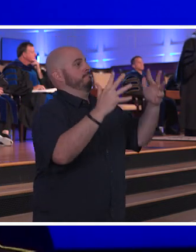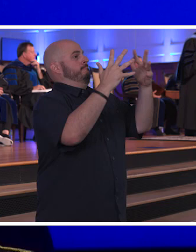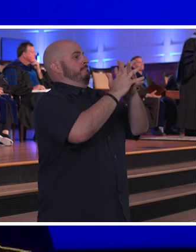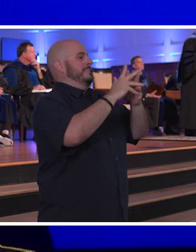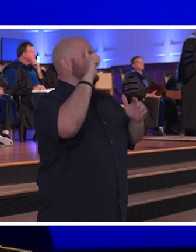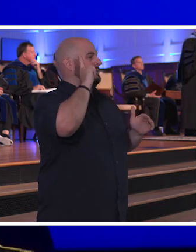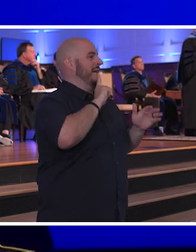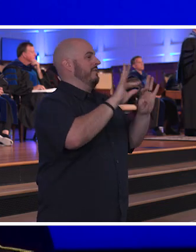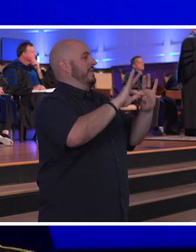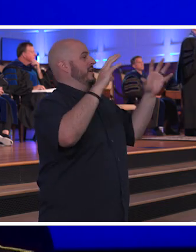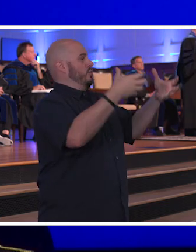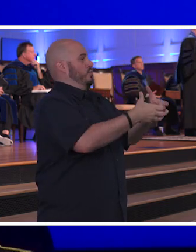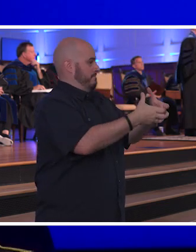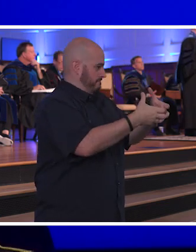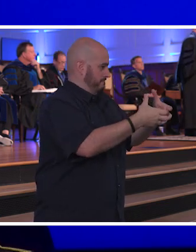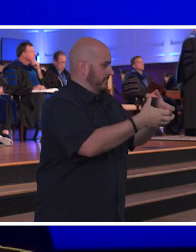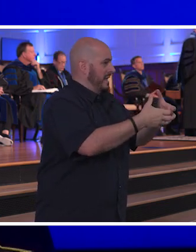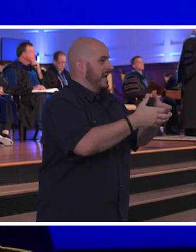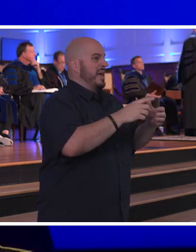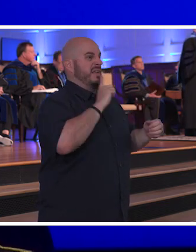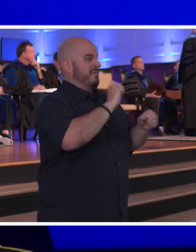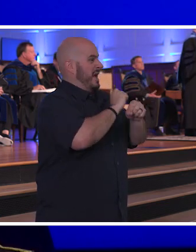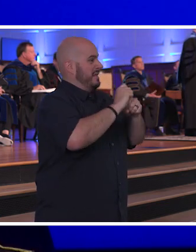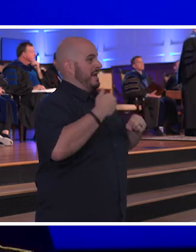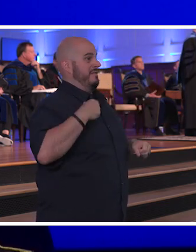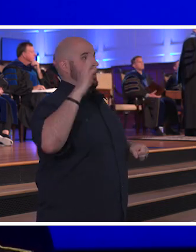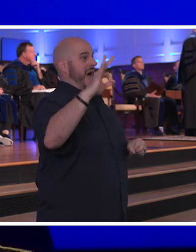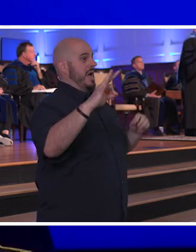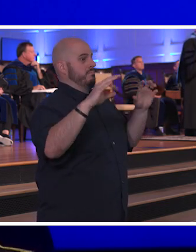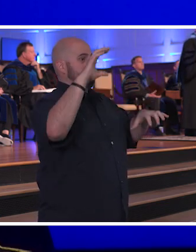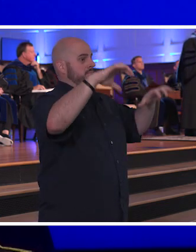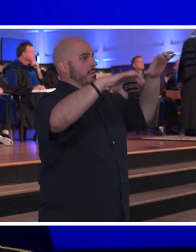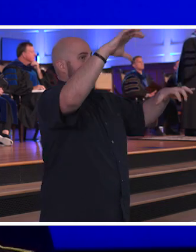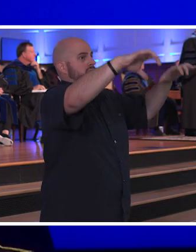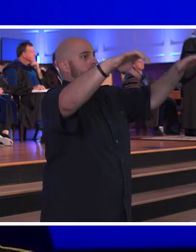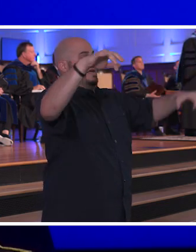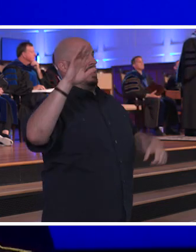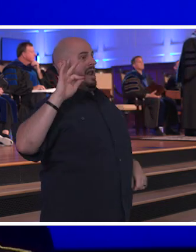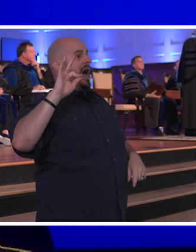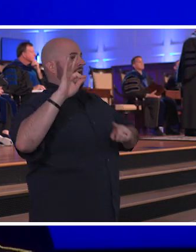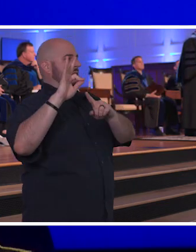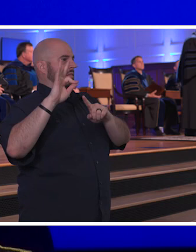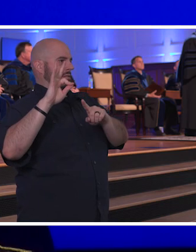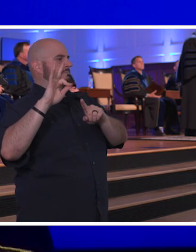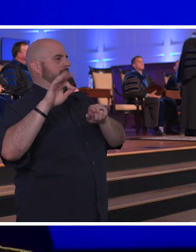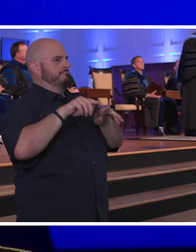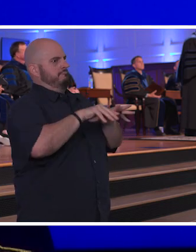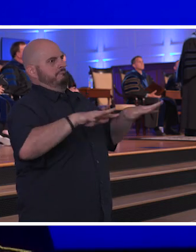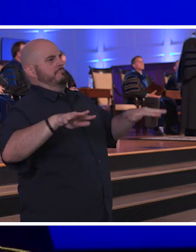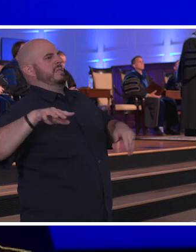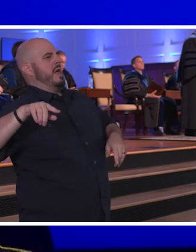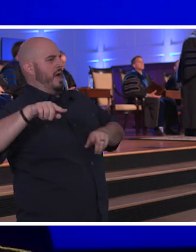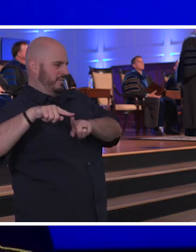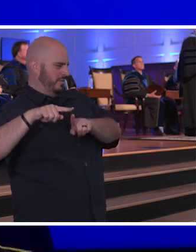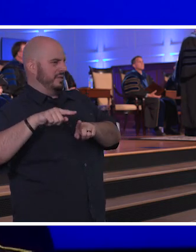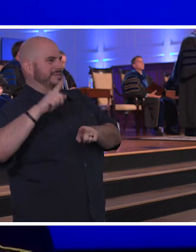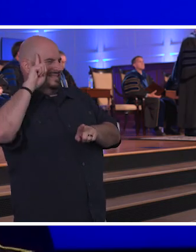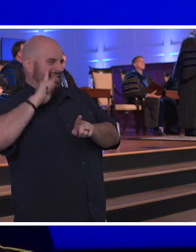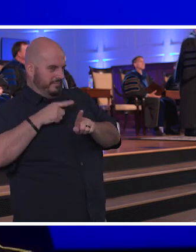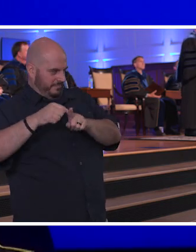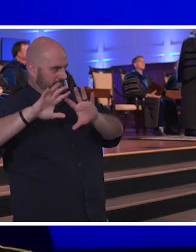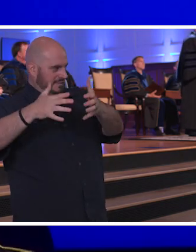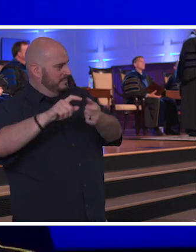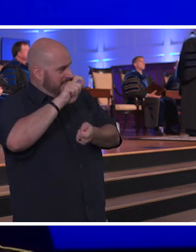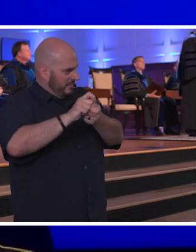In fact, there are nine of them, and the ninth is the Deaf Affinity. It is a specific people group now to